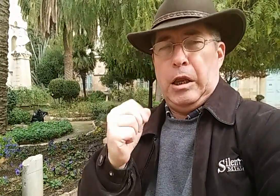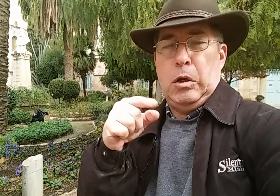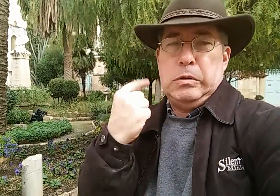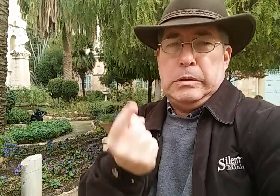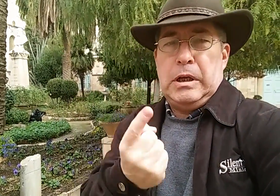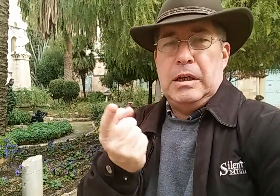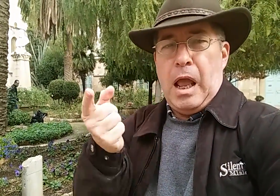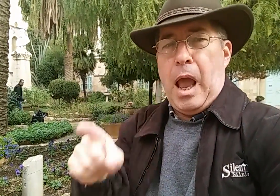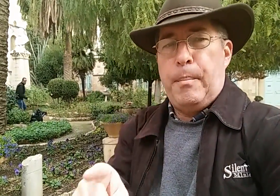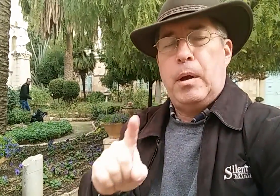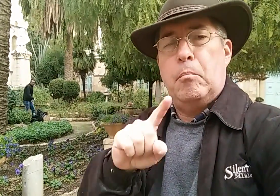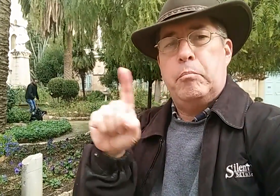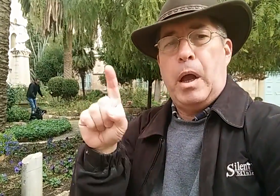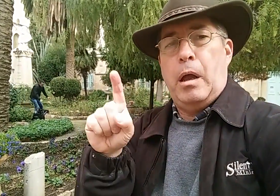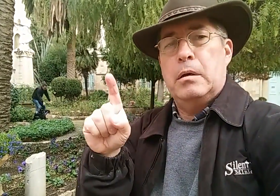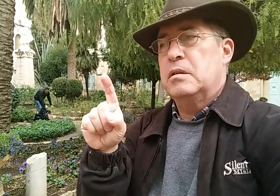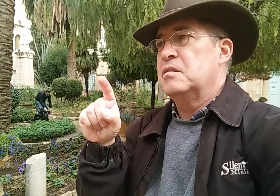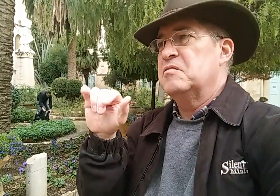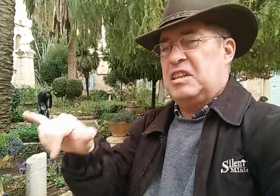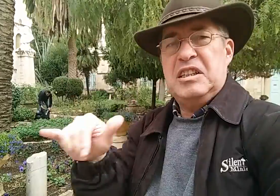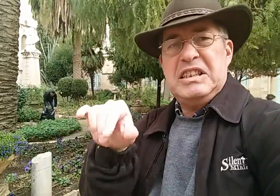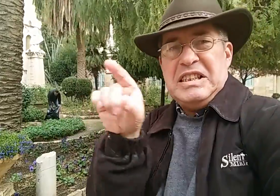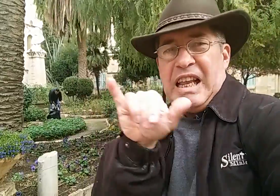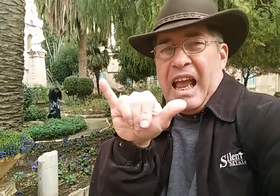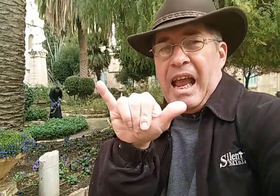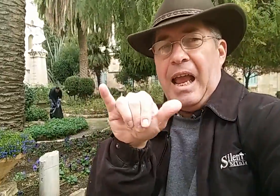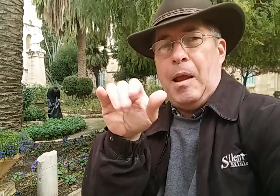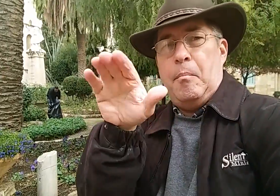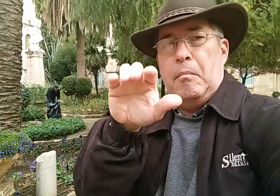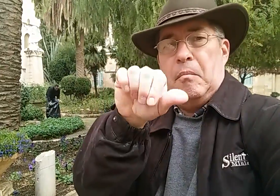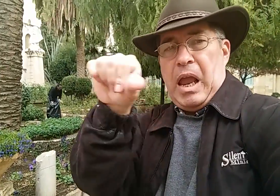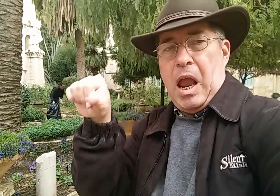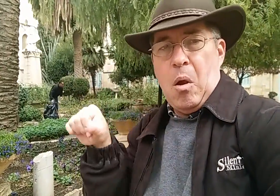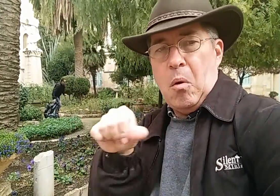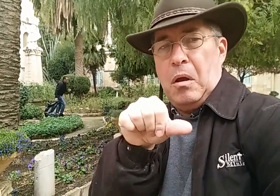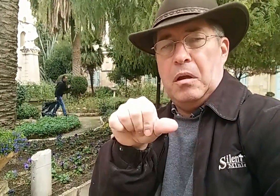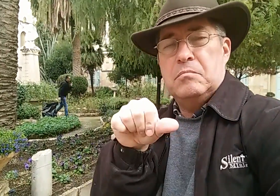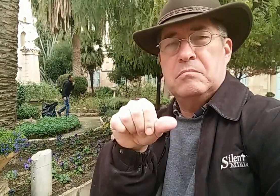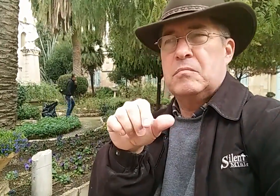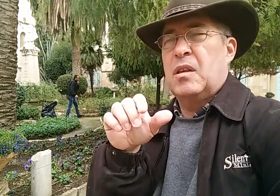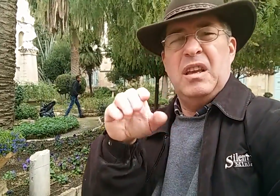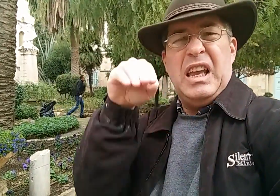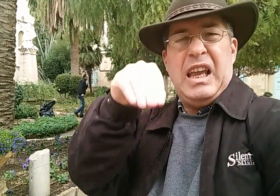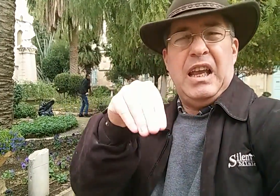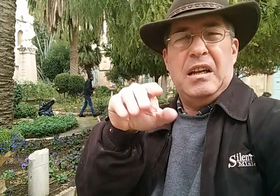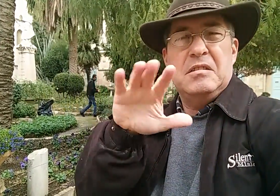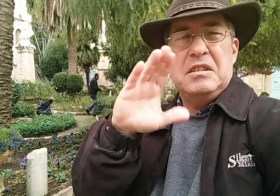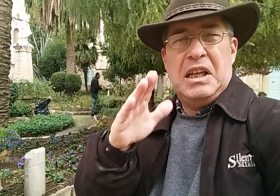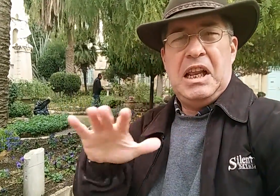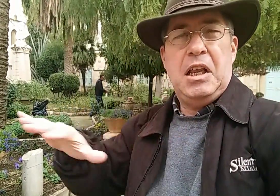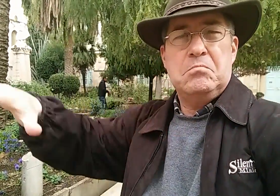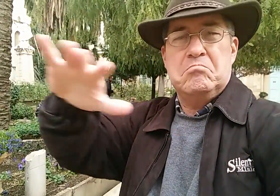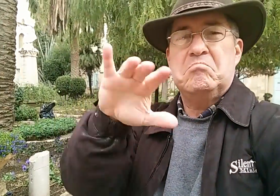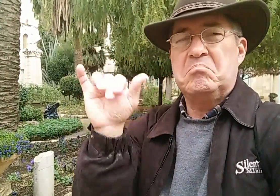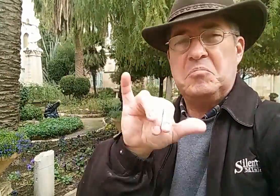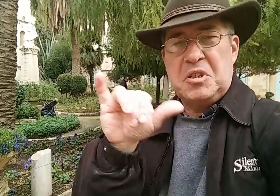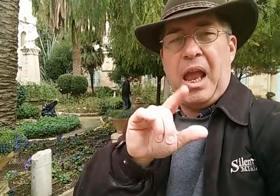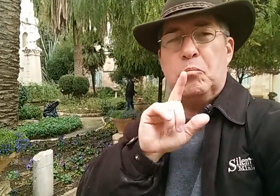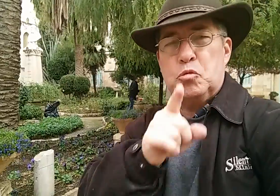There's been many years of construction on top of that. But you'll see the area here of the Pool of Bethesda.